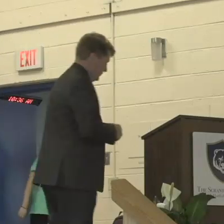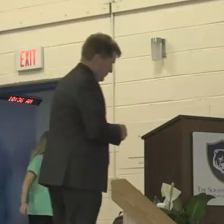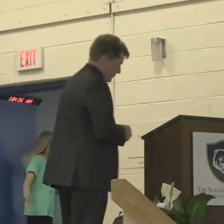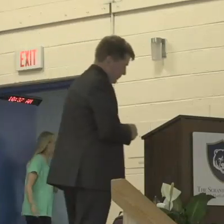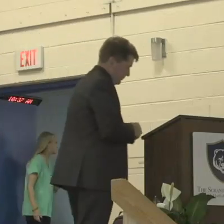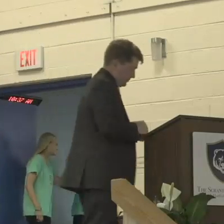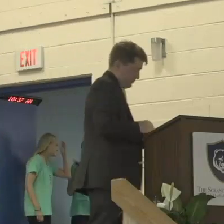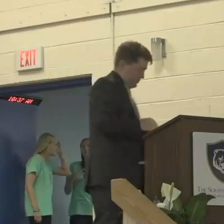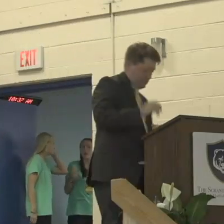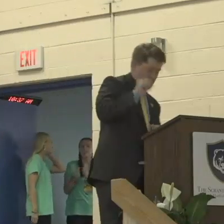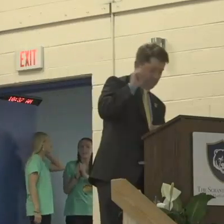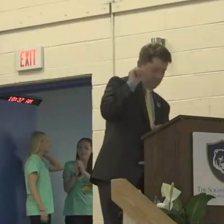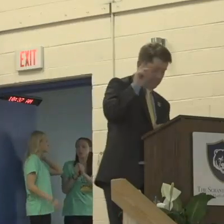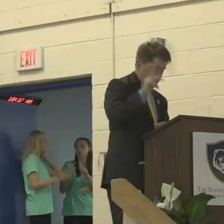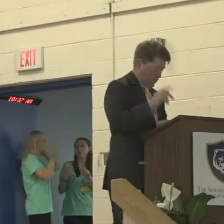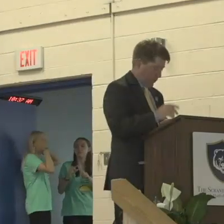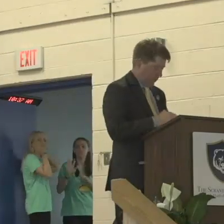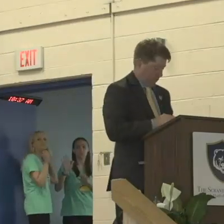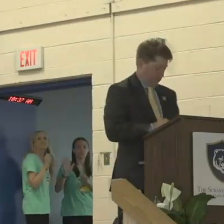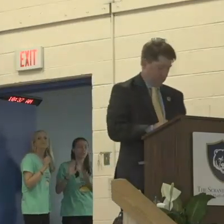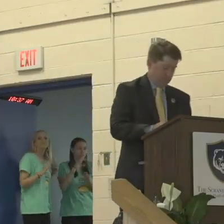Hello. All right.